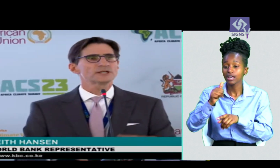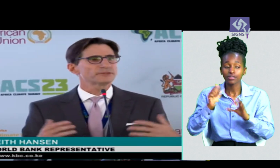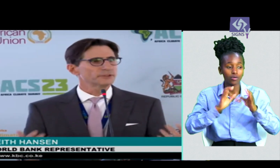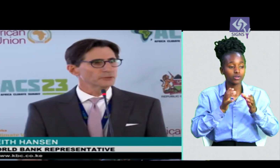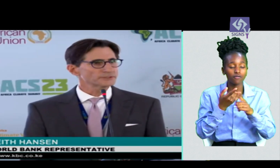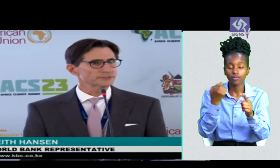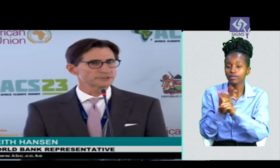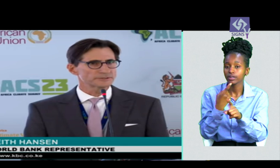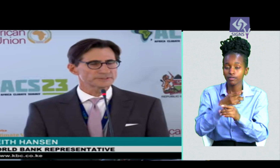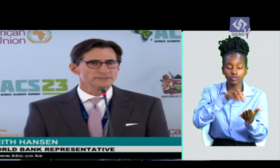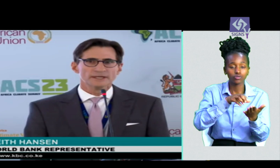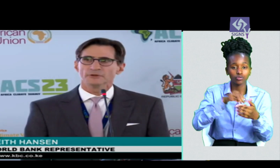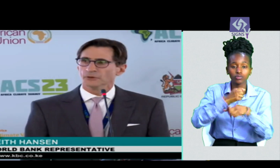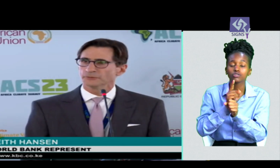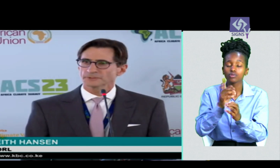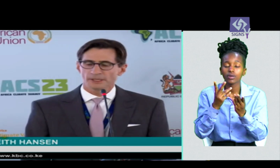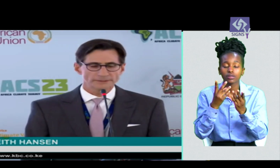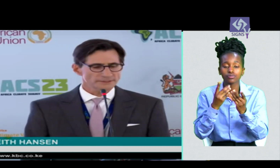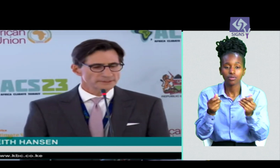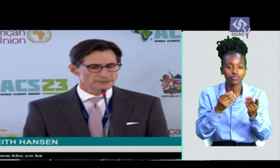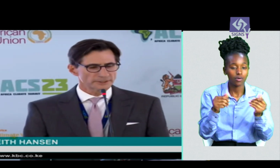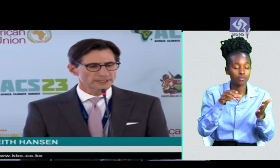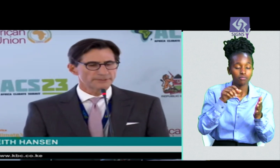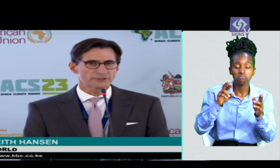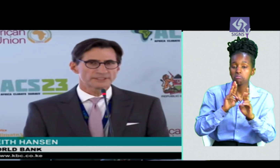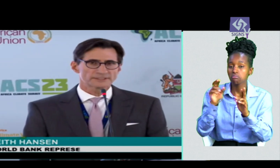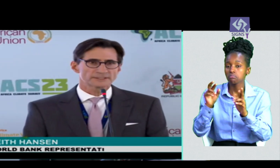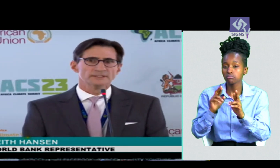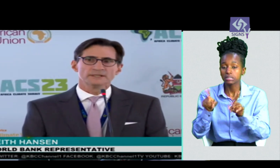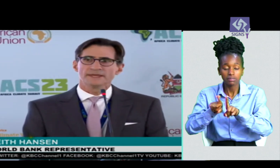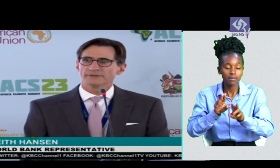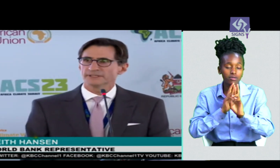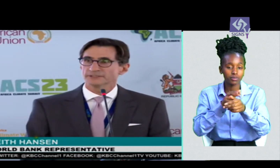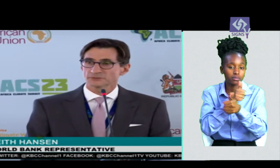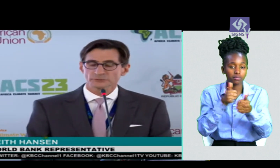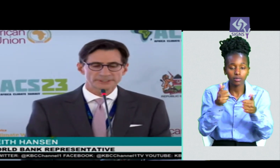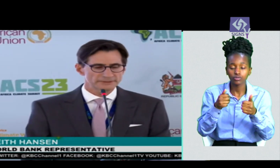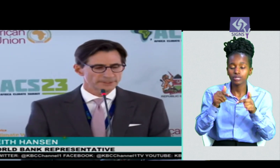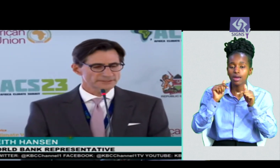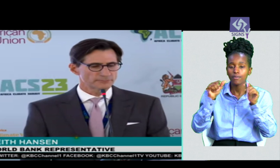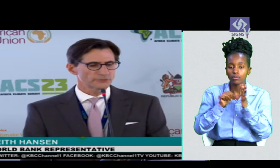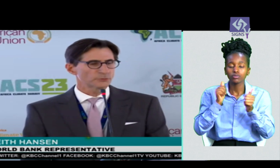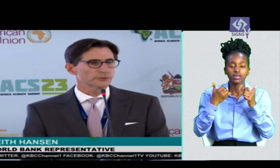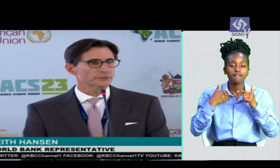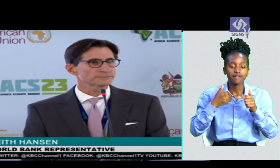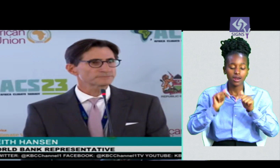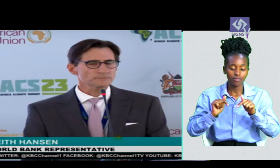can shape their own solutions and their own response to the climate crisis. In that vein, it is truly the best of both worlds.